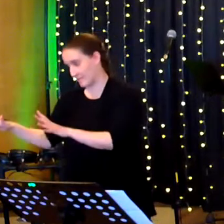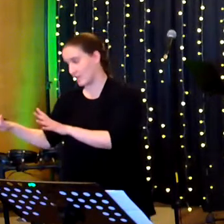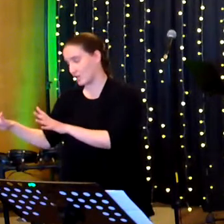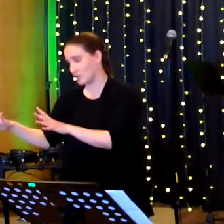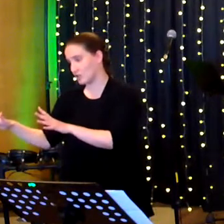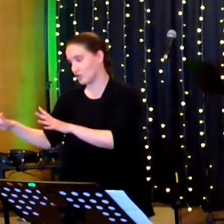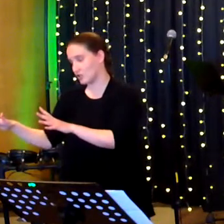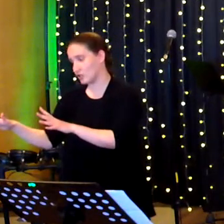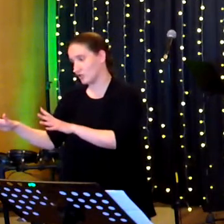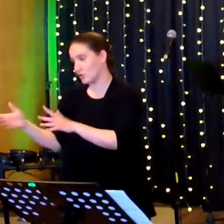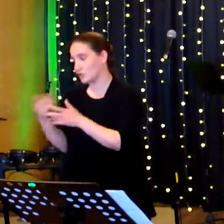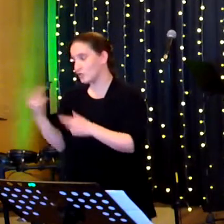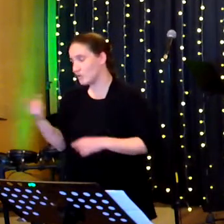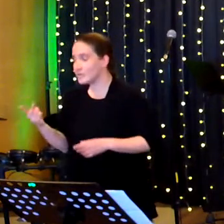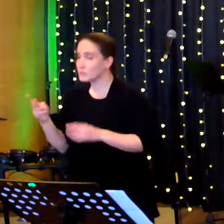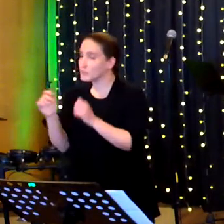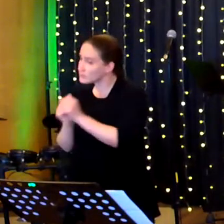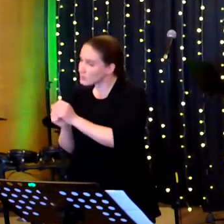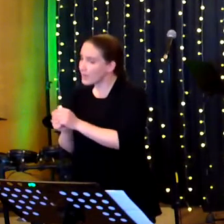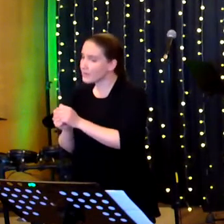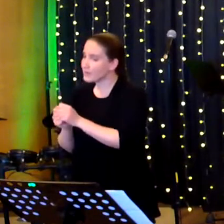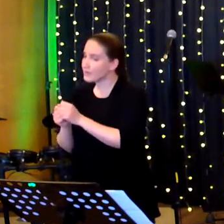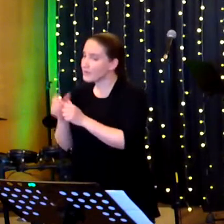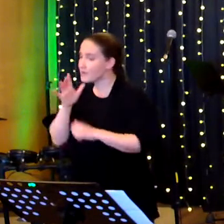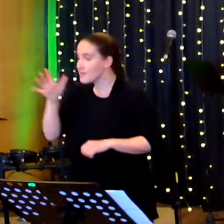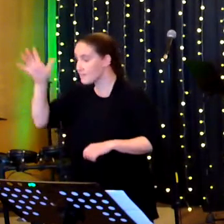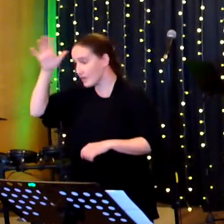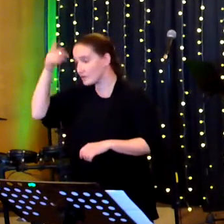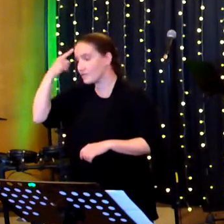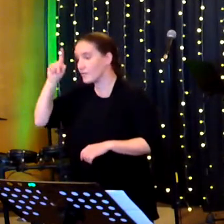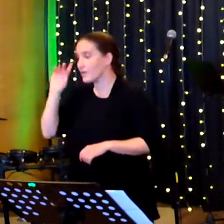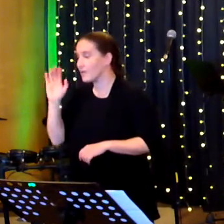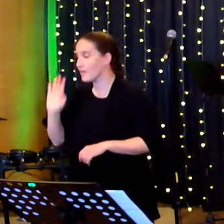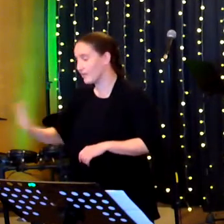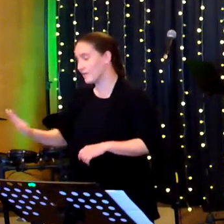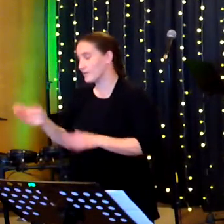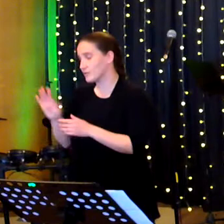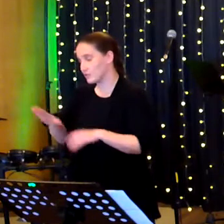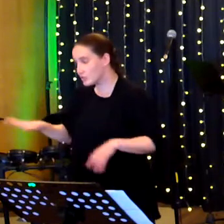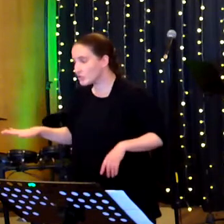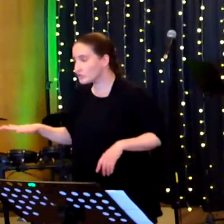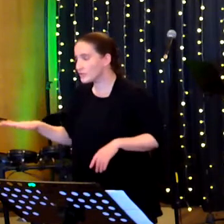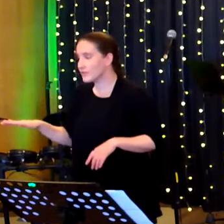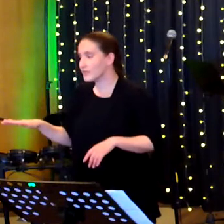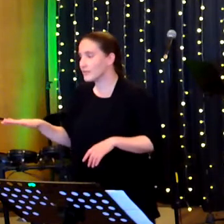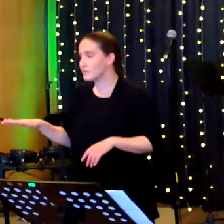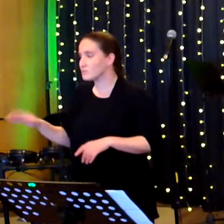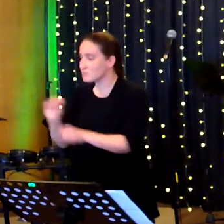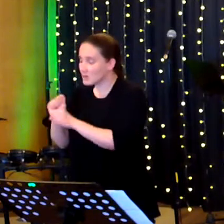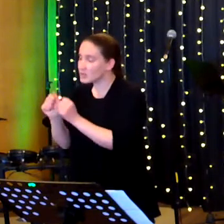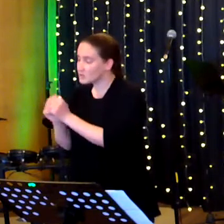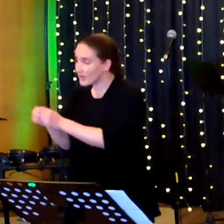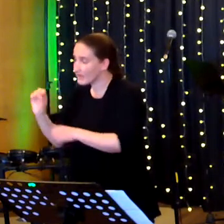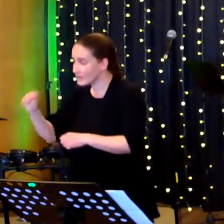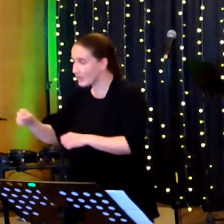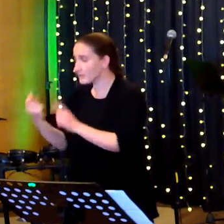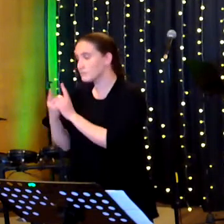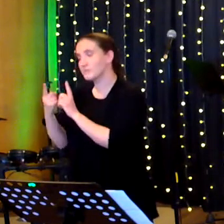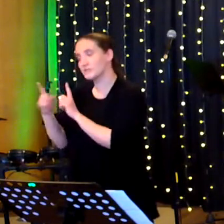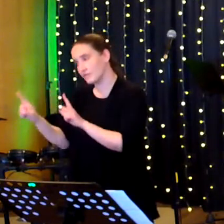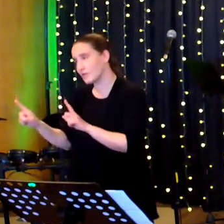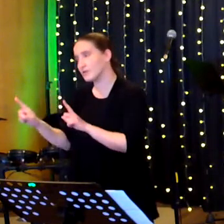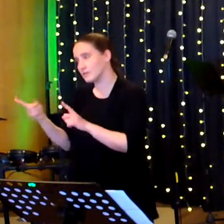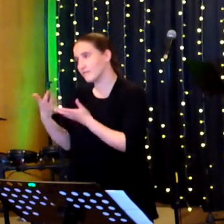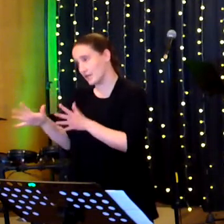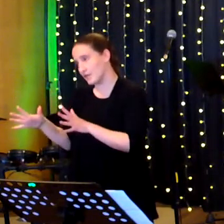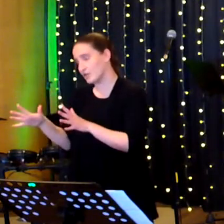And they still were parenting their son. They were getting it done. But she had had this moment, and it was